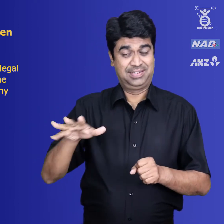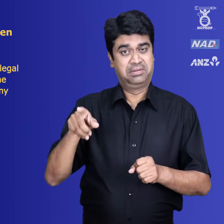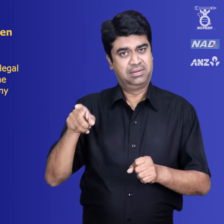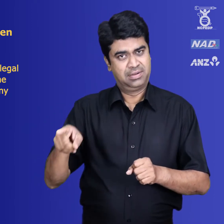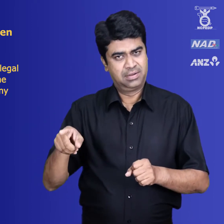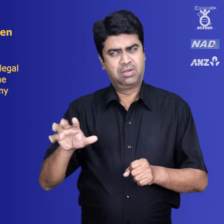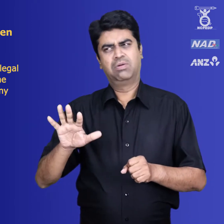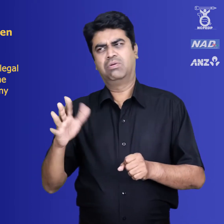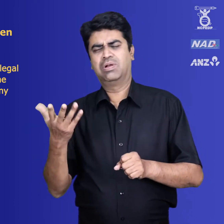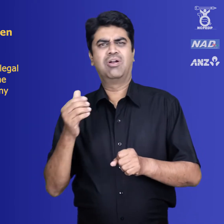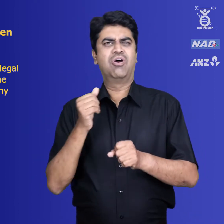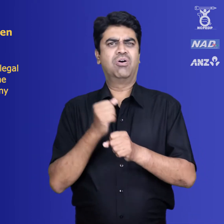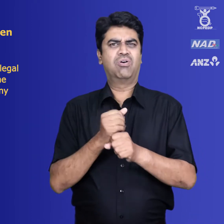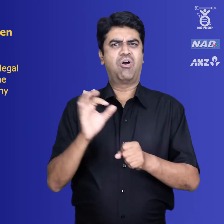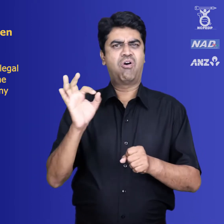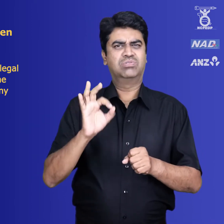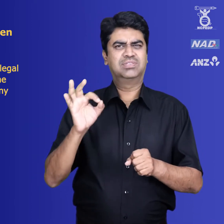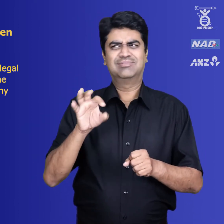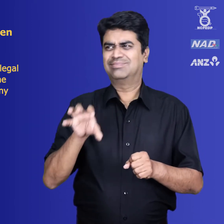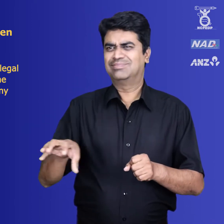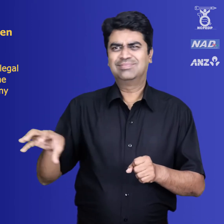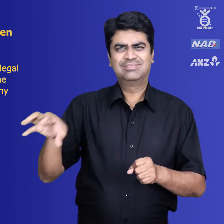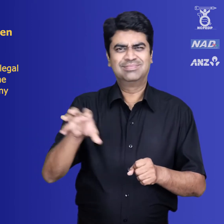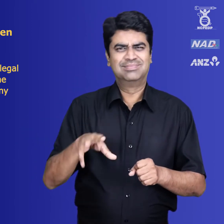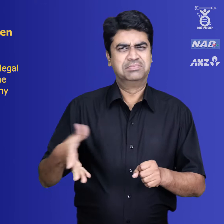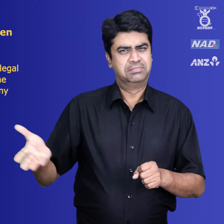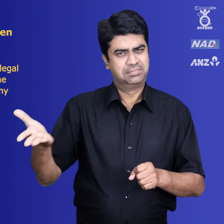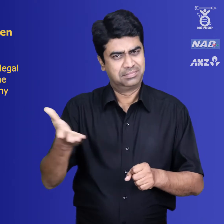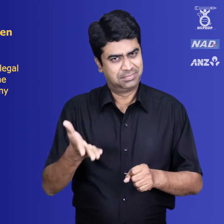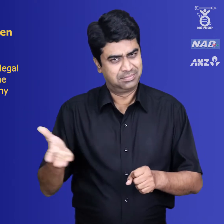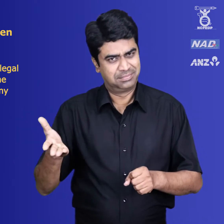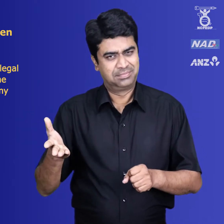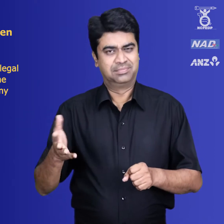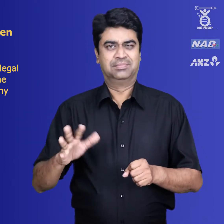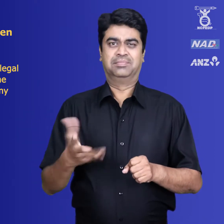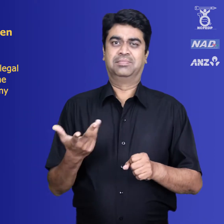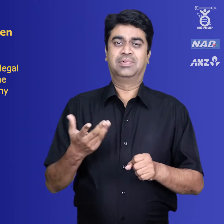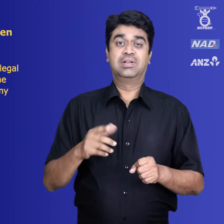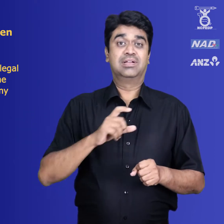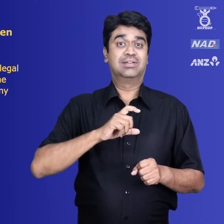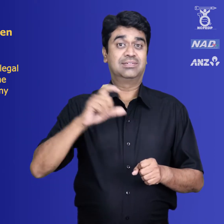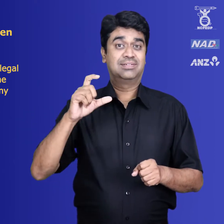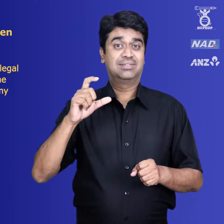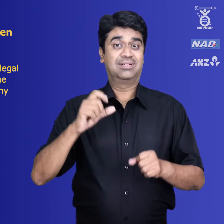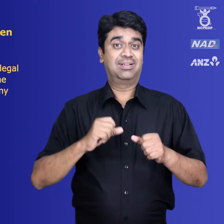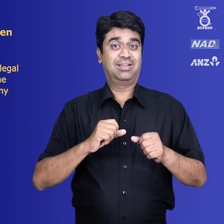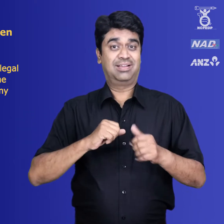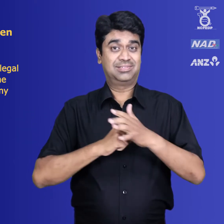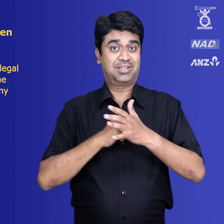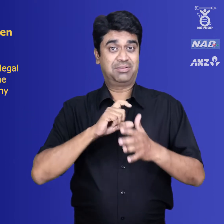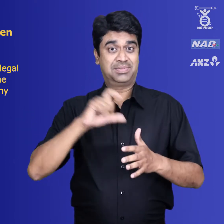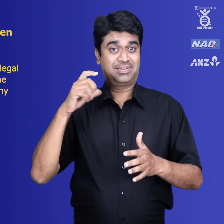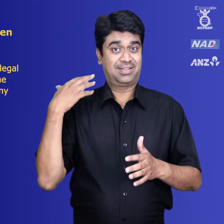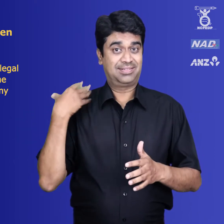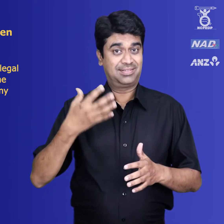any officer of the appropriate government or any officer or employee of the Chief Commissioner or the